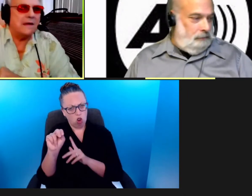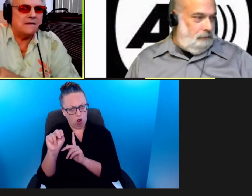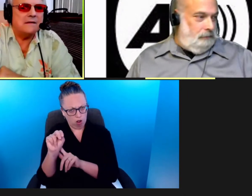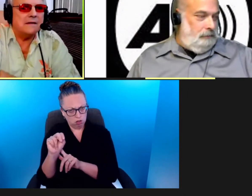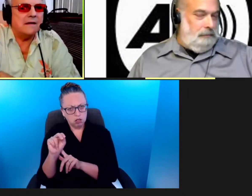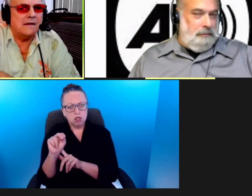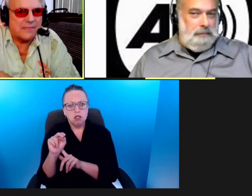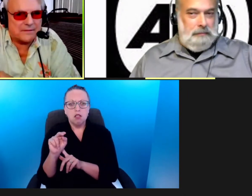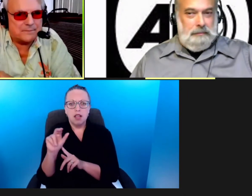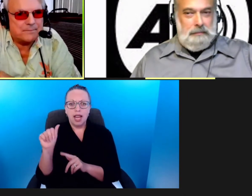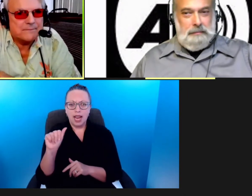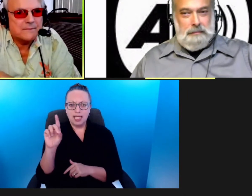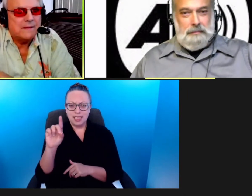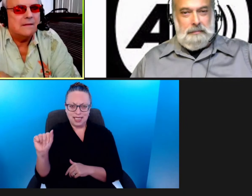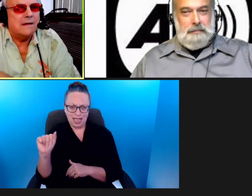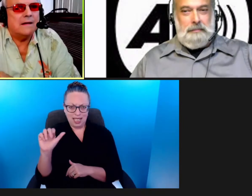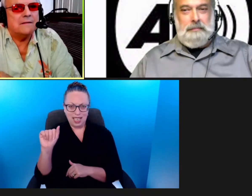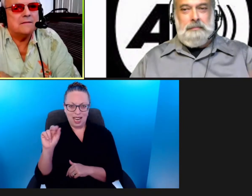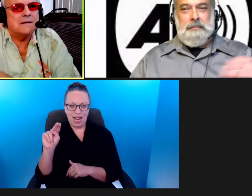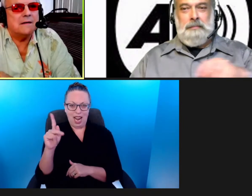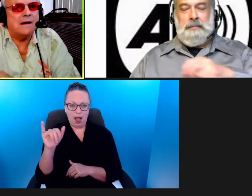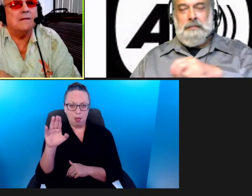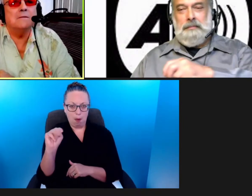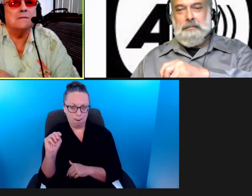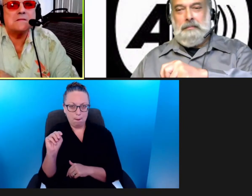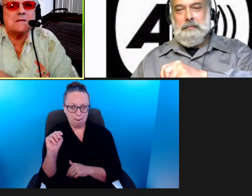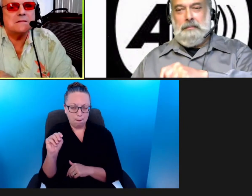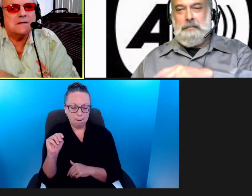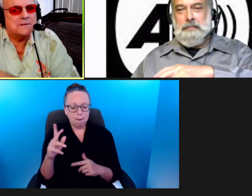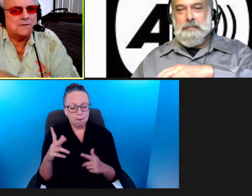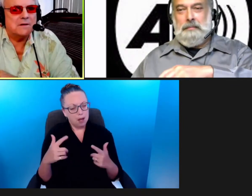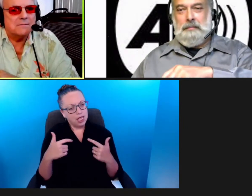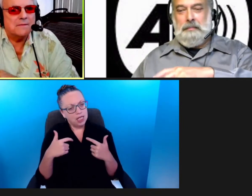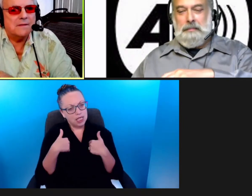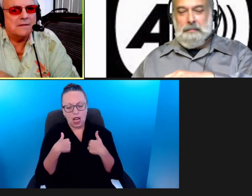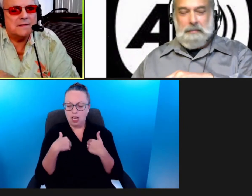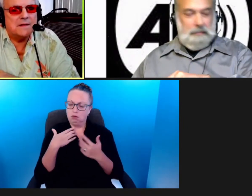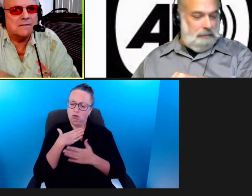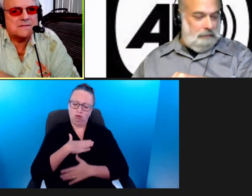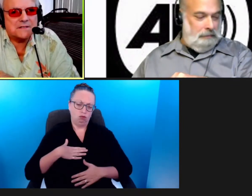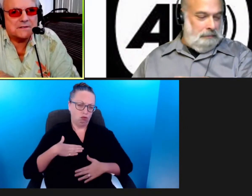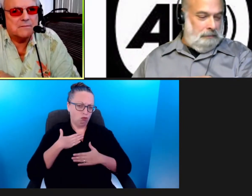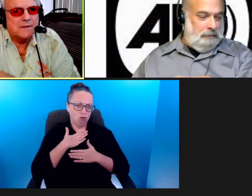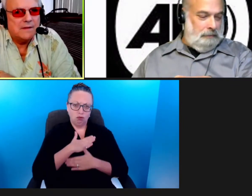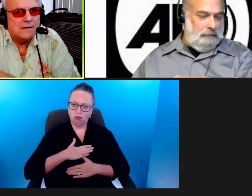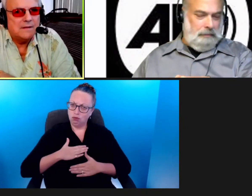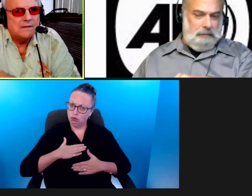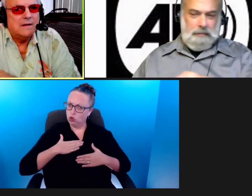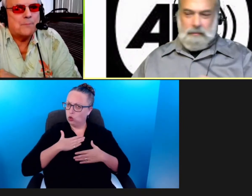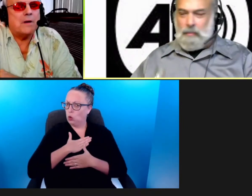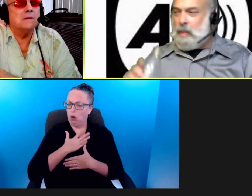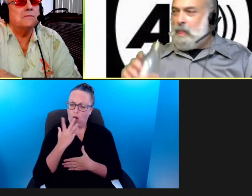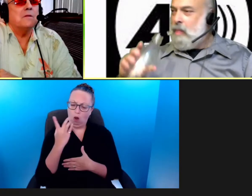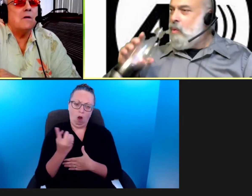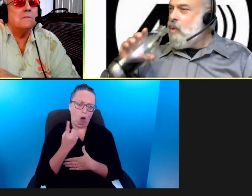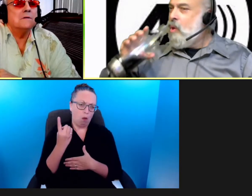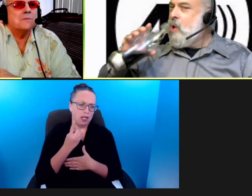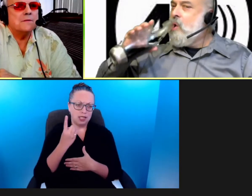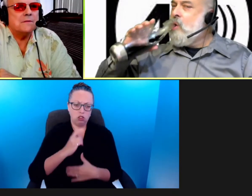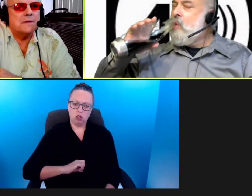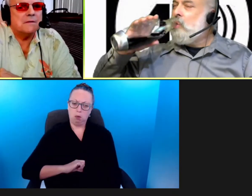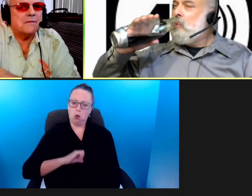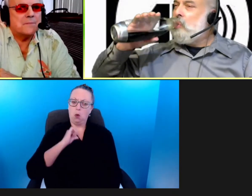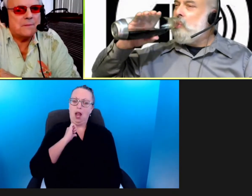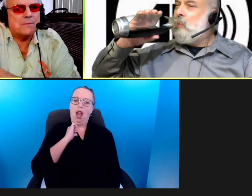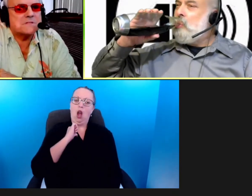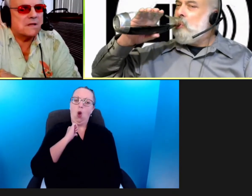of the ADA anthem, and I always enjoy. It's such a prideful moment when